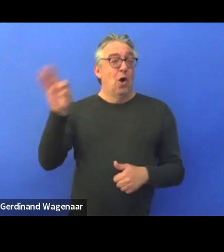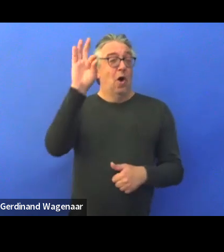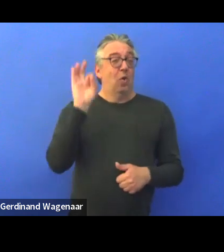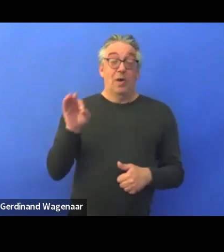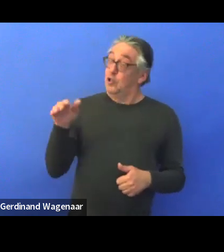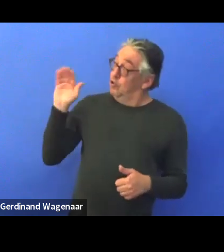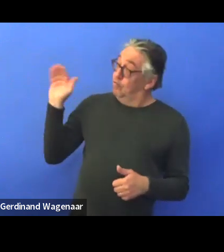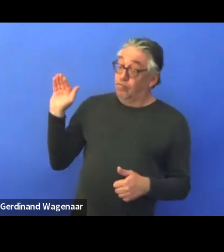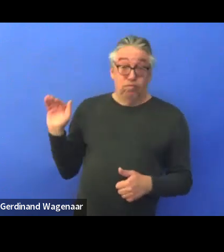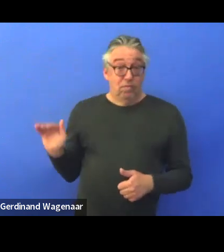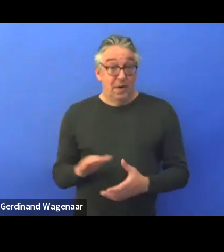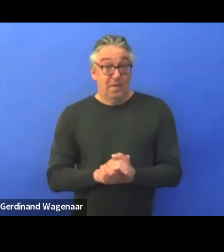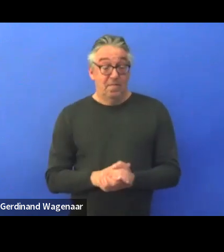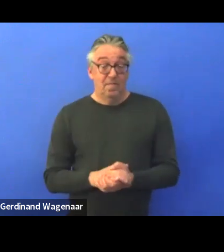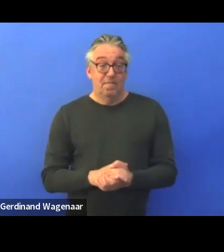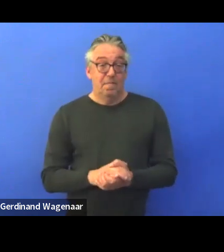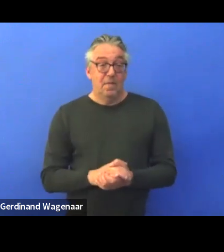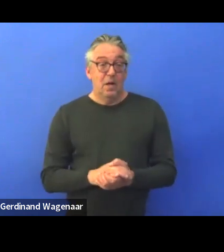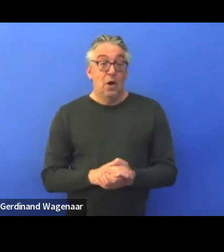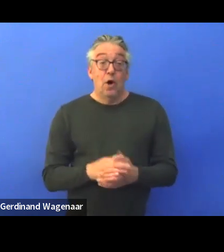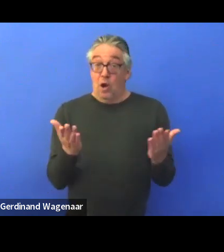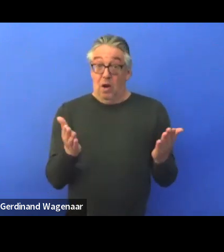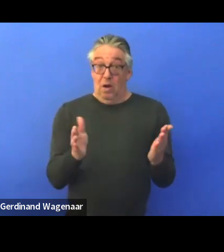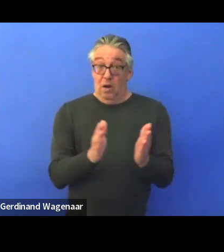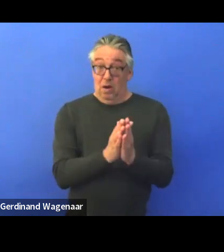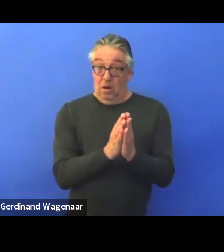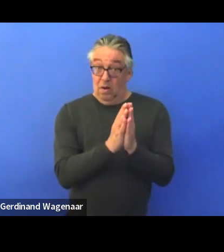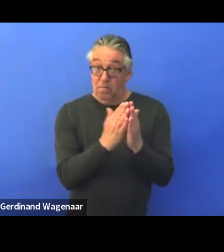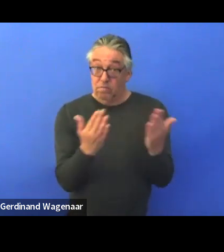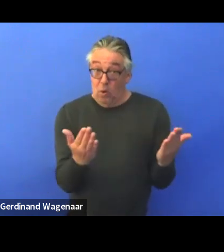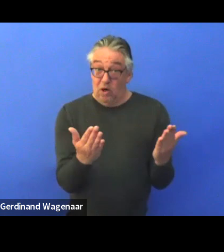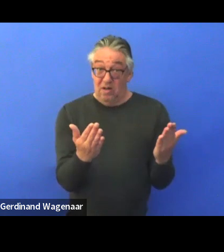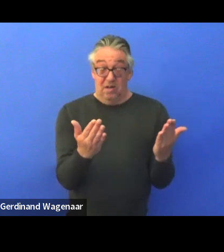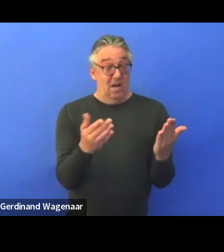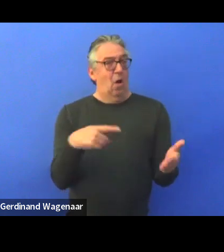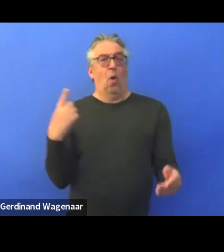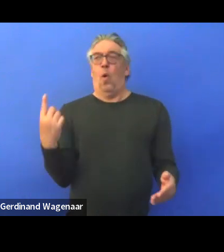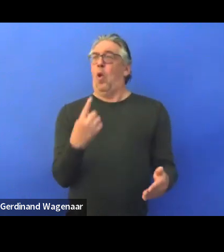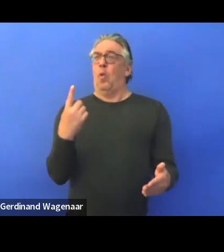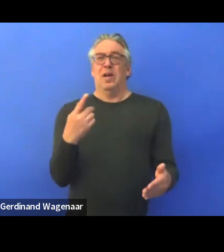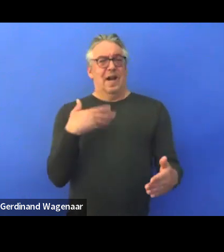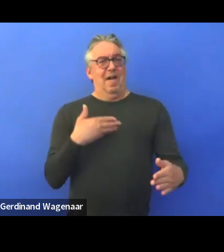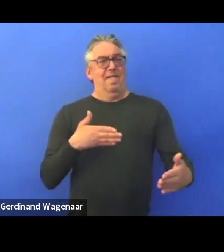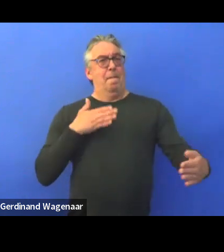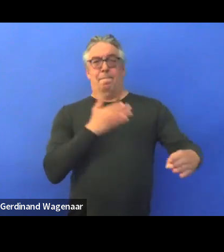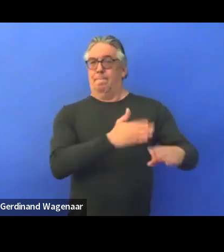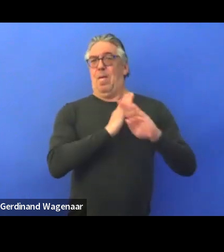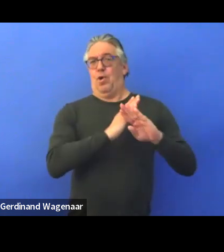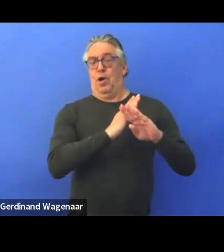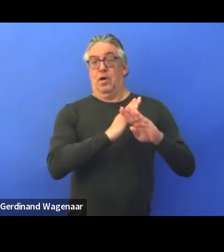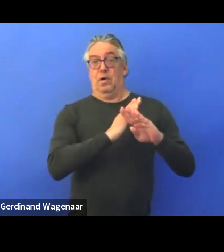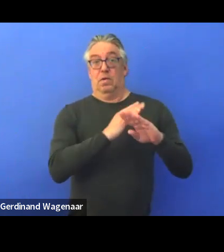So do books and other publications need to be a barrier for persons with print disabilities?